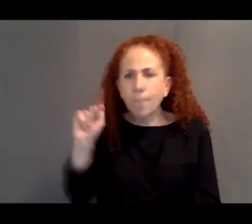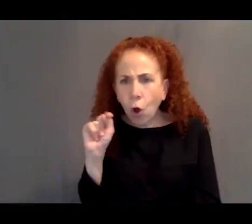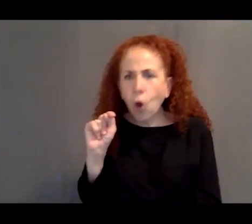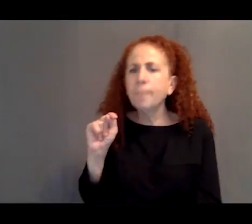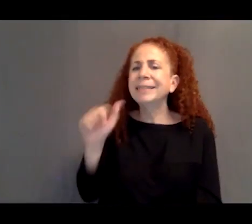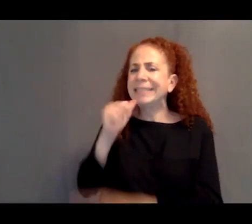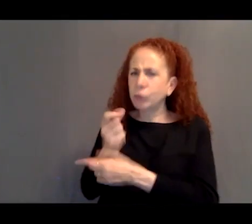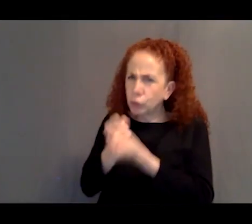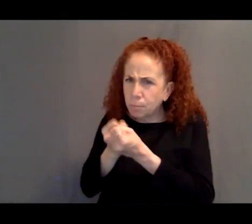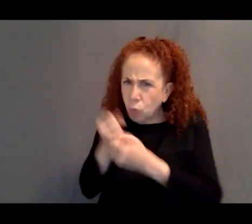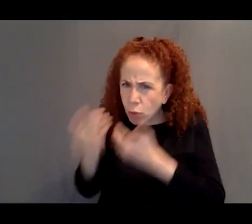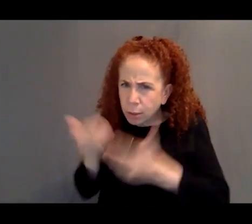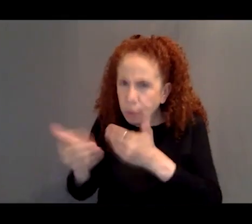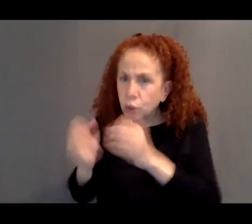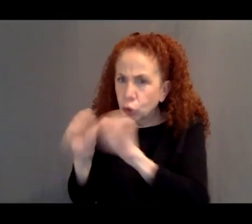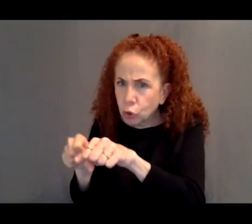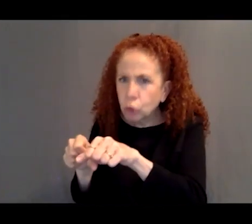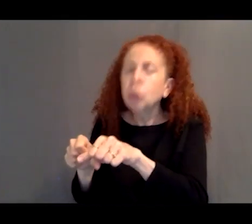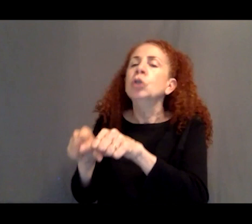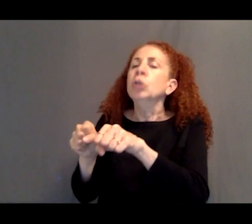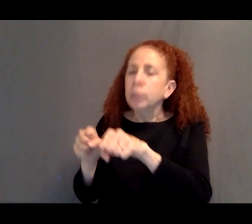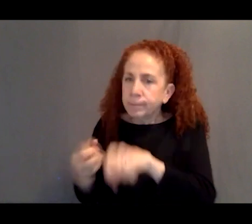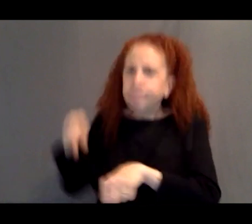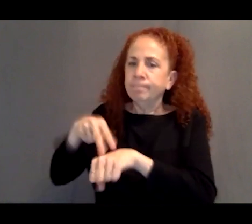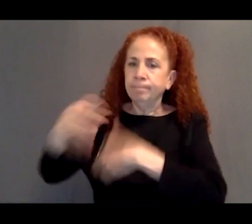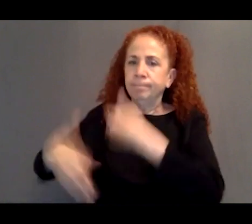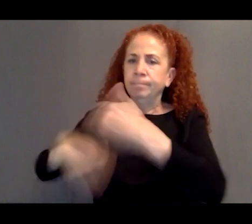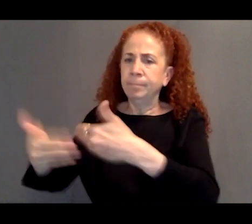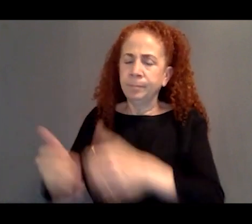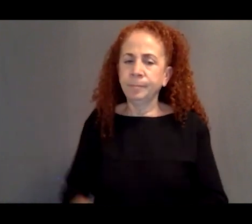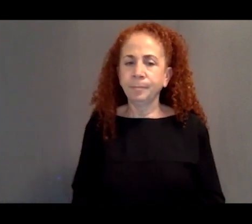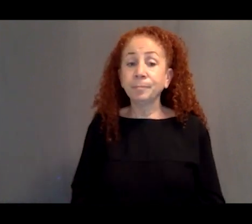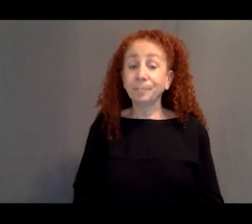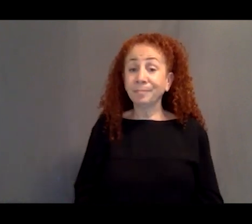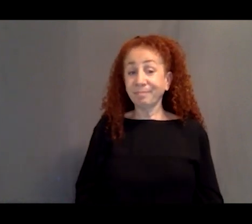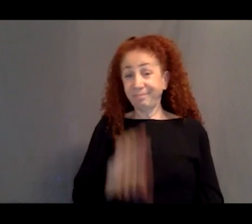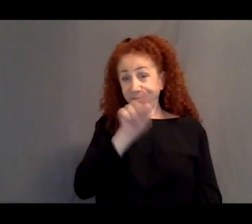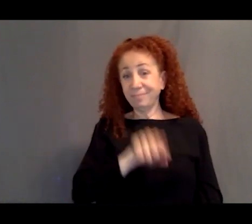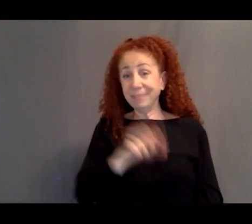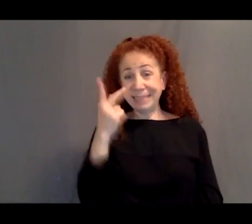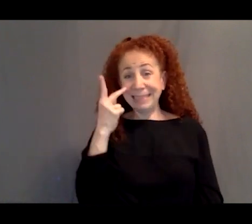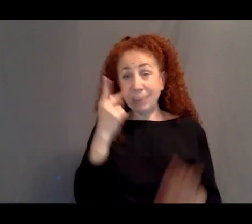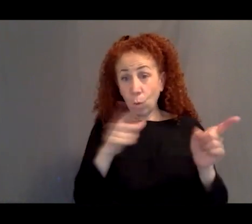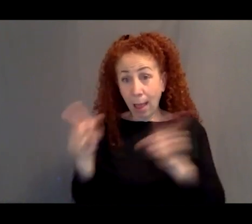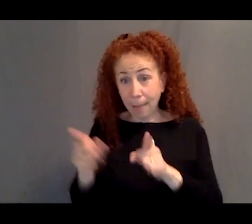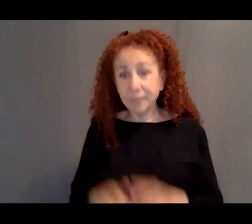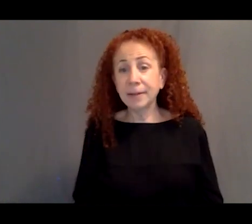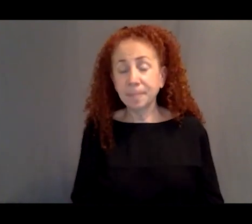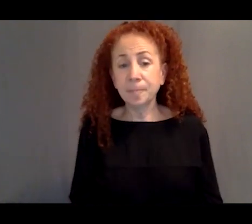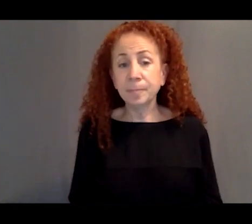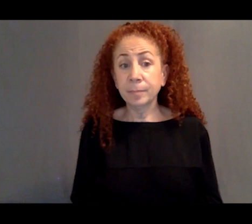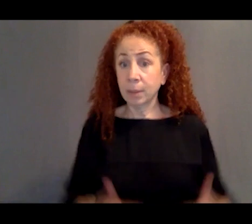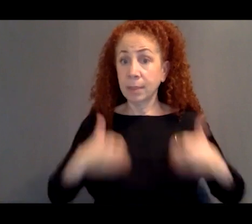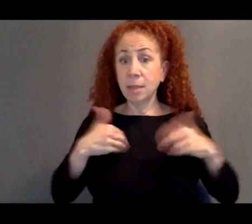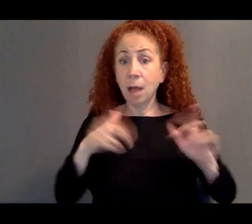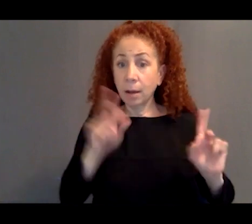get her support for a little while till I can get on my feet. So what you see happening is that these